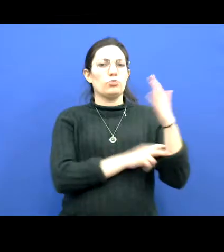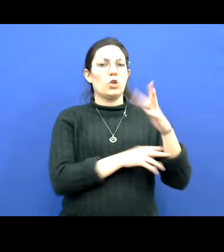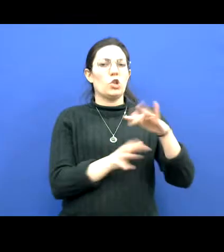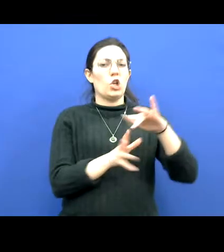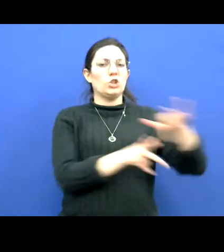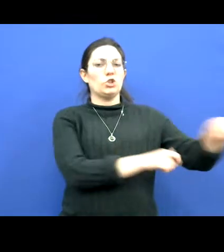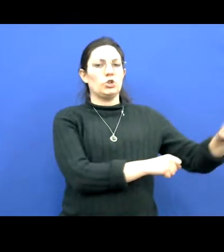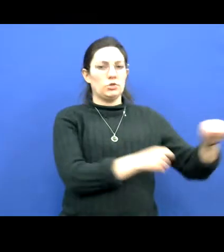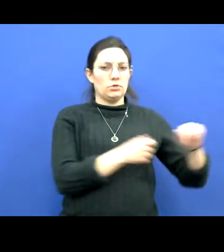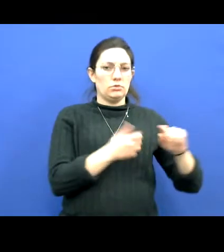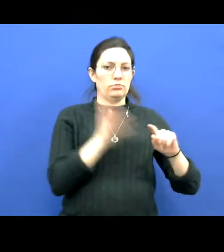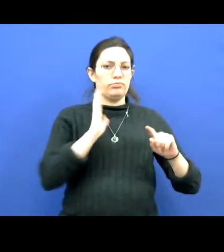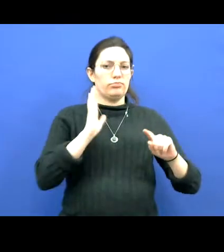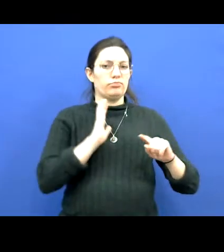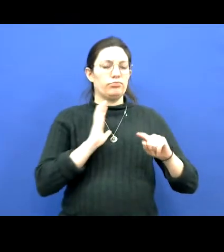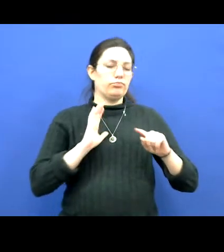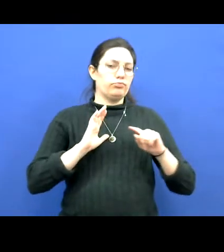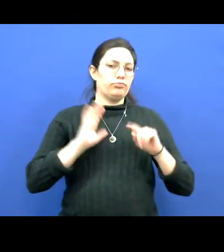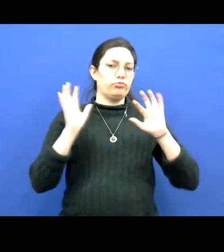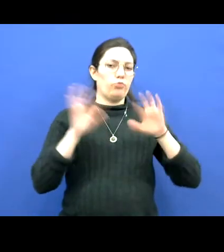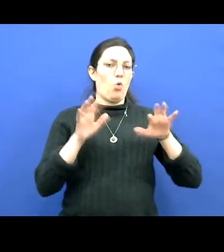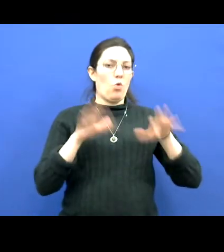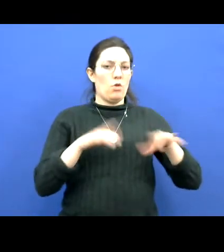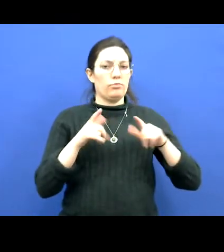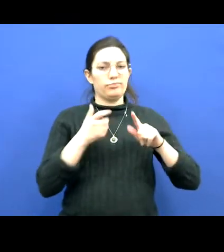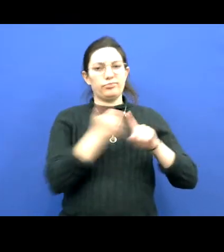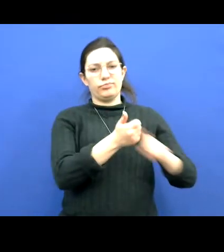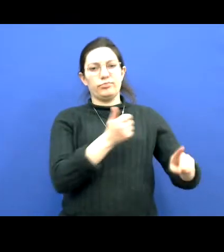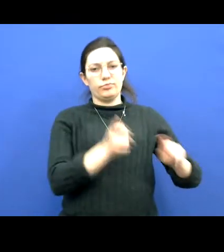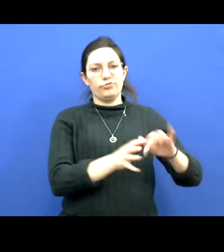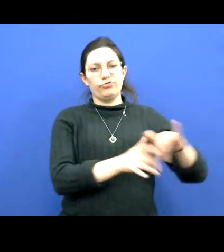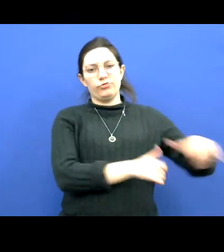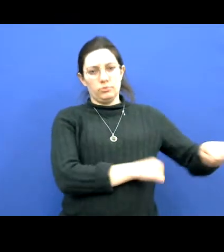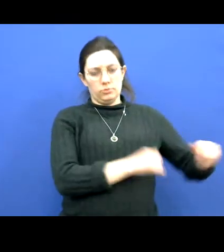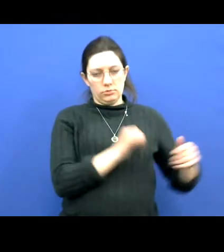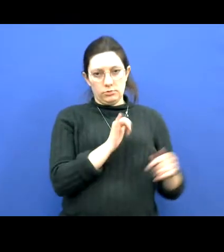storm. This is the bridge that leads from Town Hall,